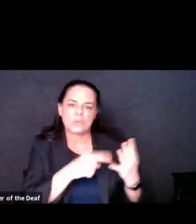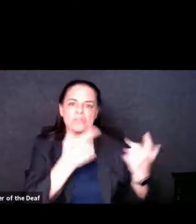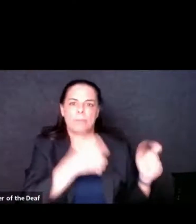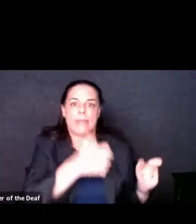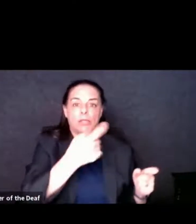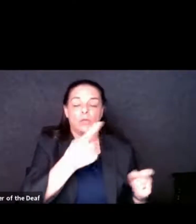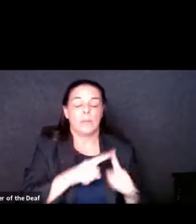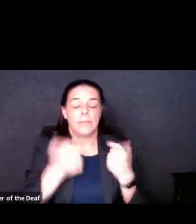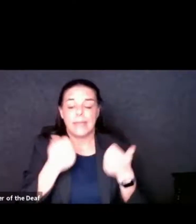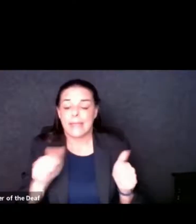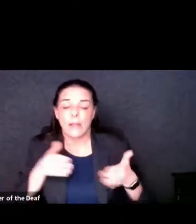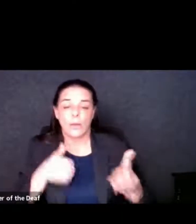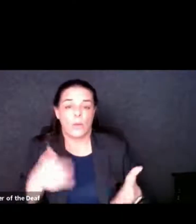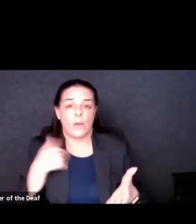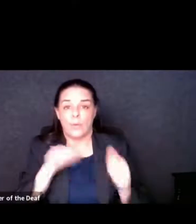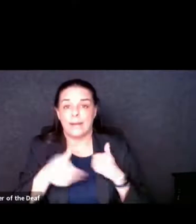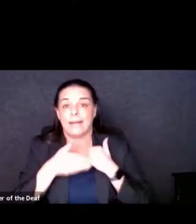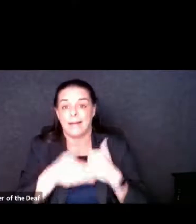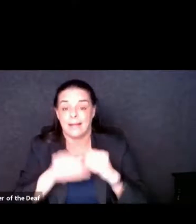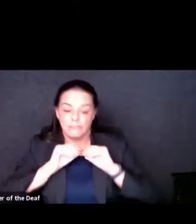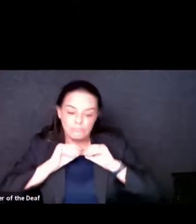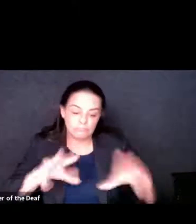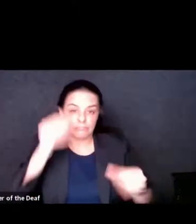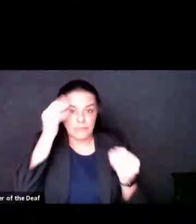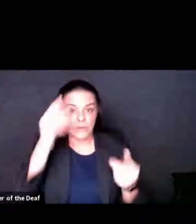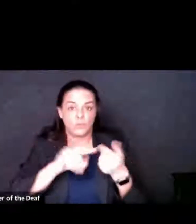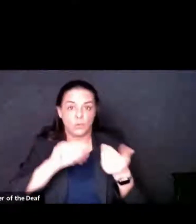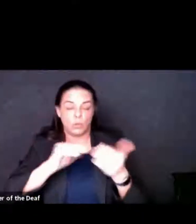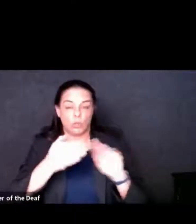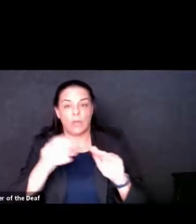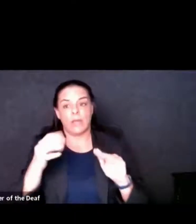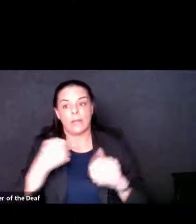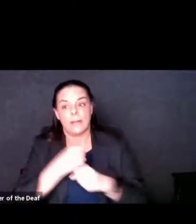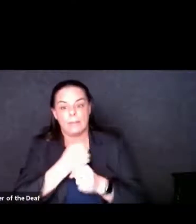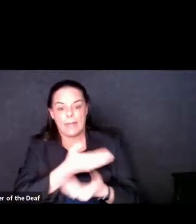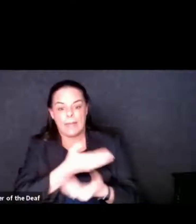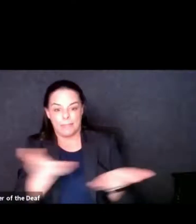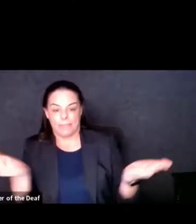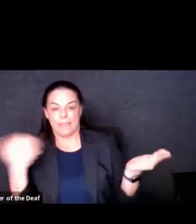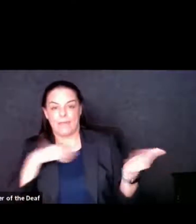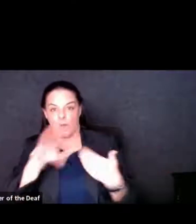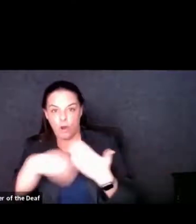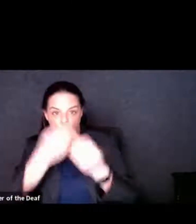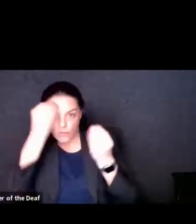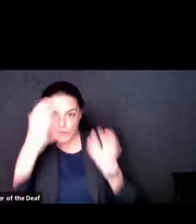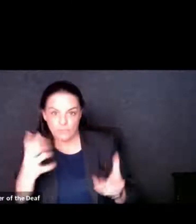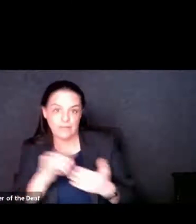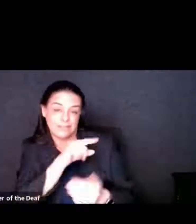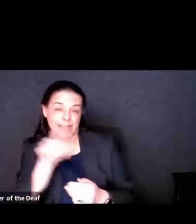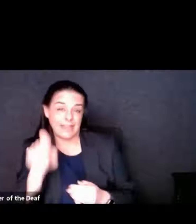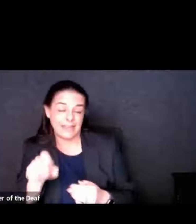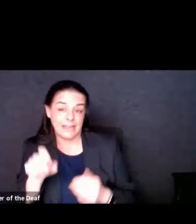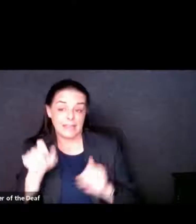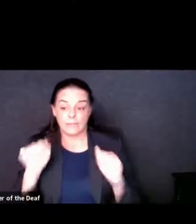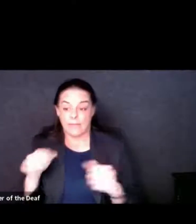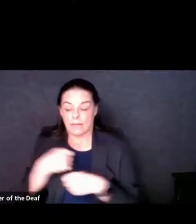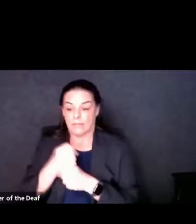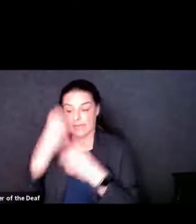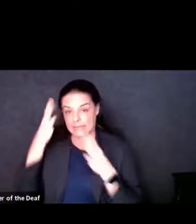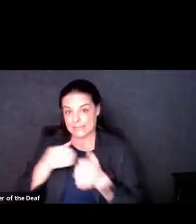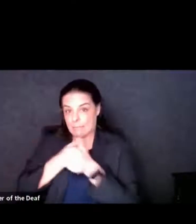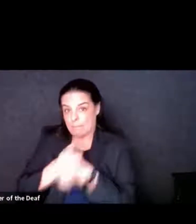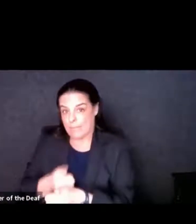we can help get information into the community to make them have all the information and data they need to be able to make decisions based on the